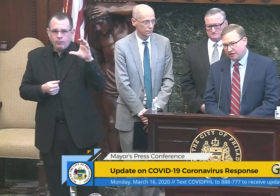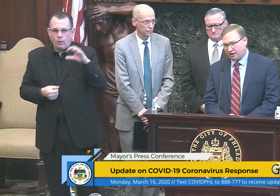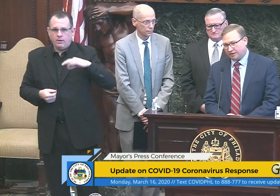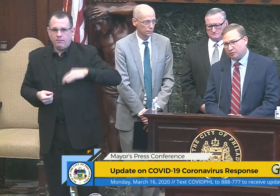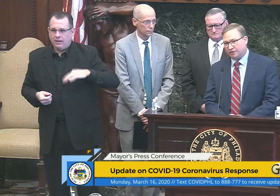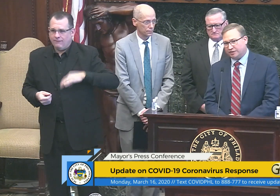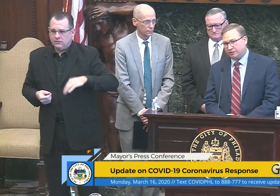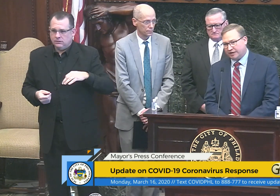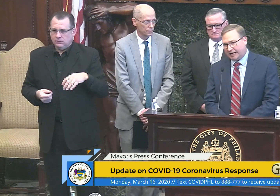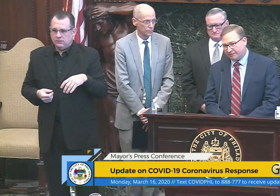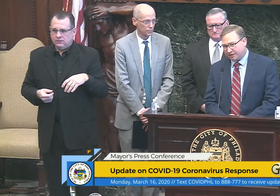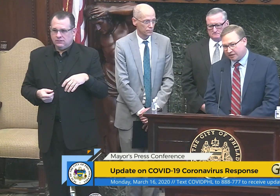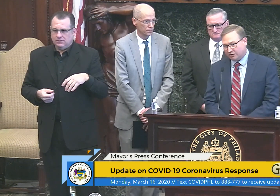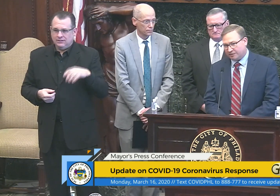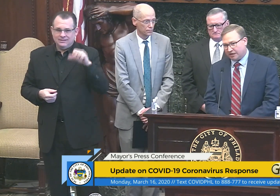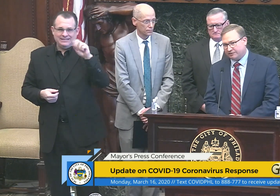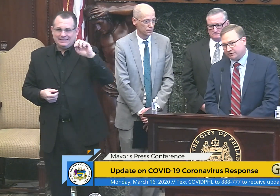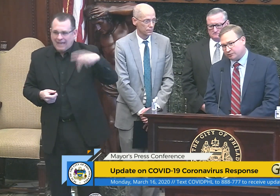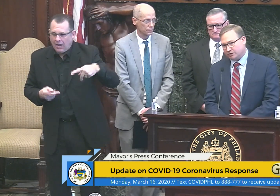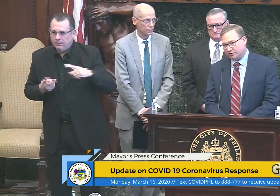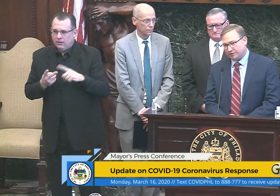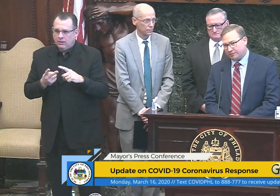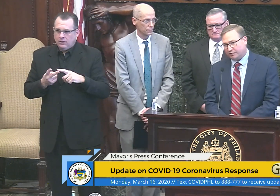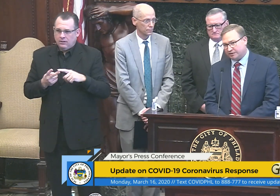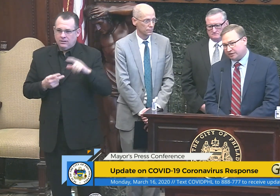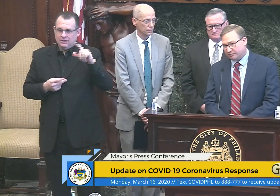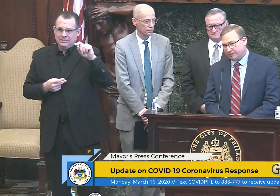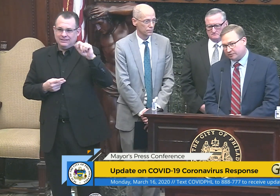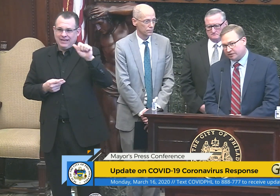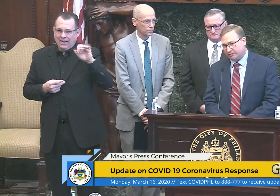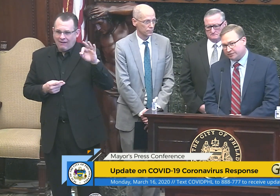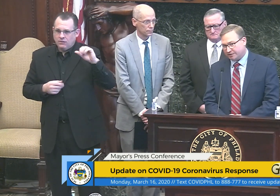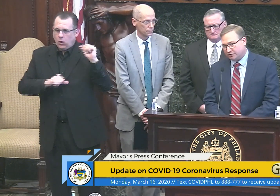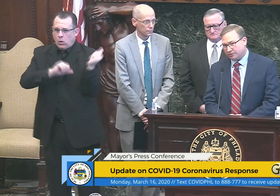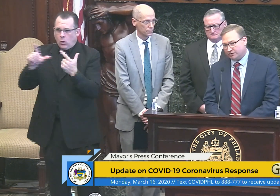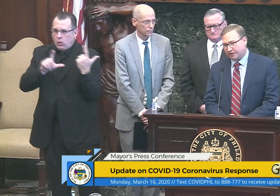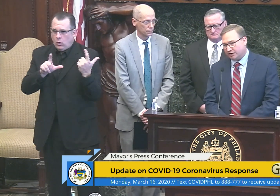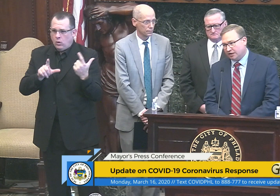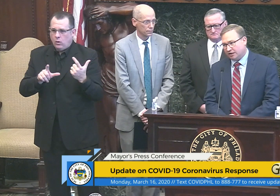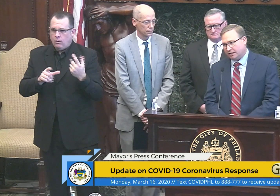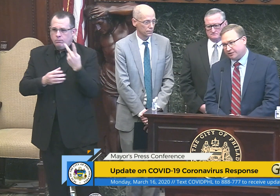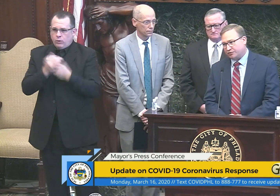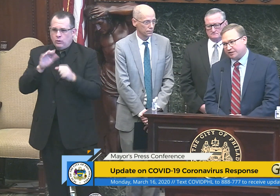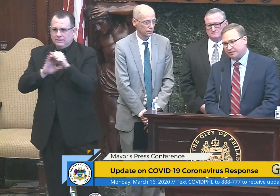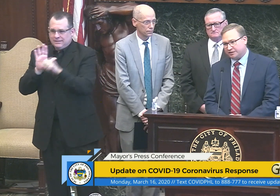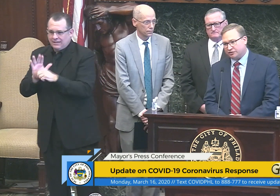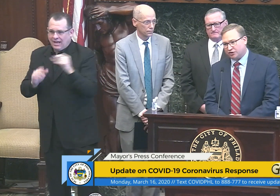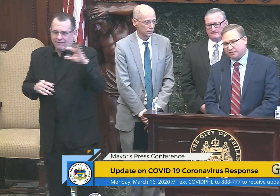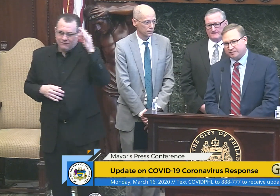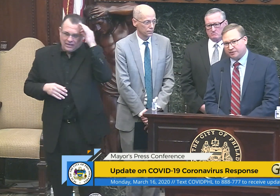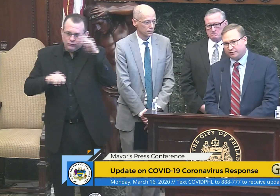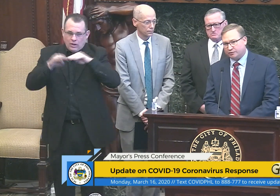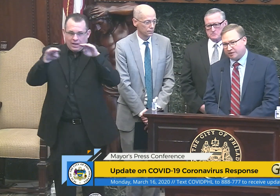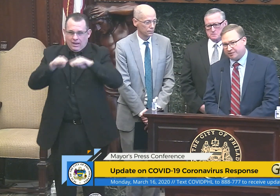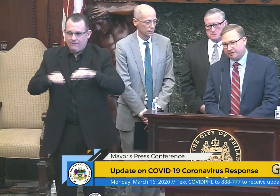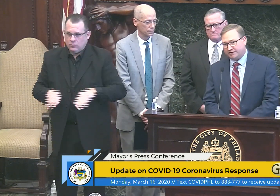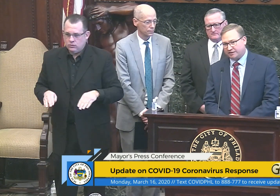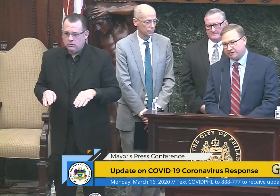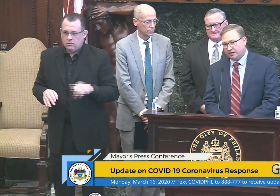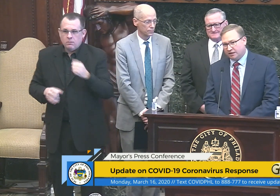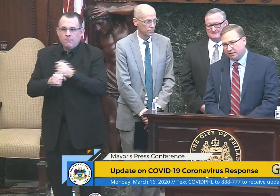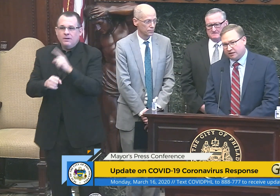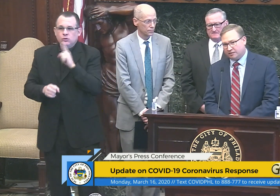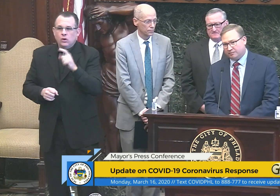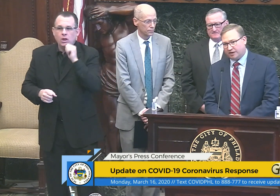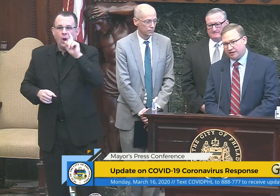TANF, and we'll continue to advocate on behalf of those workers at both the state and federal levels to make sure that this crisis isn't just about those who may be